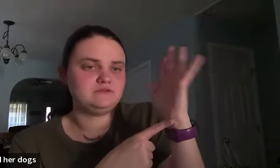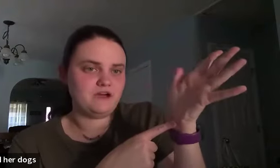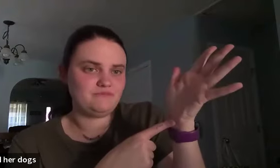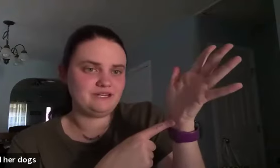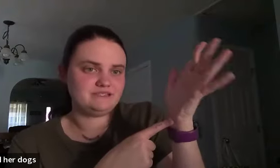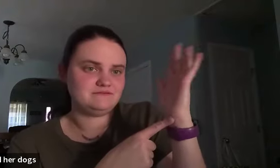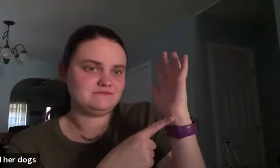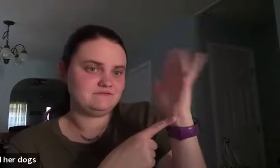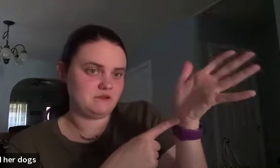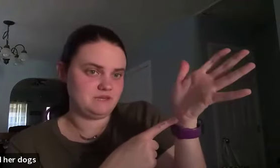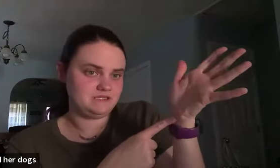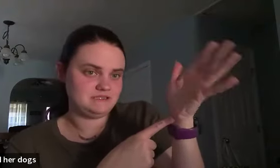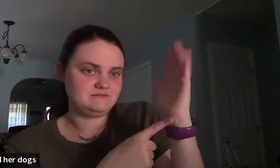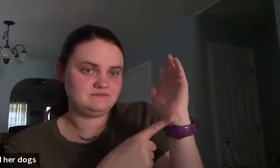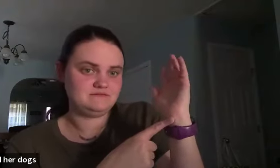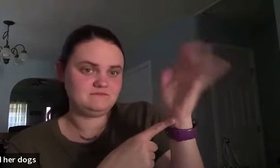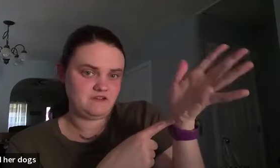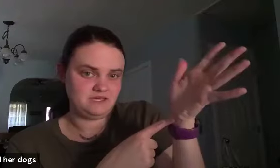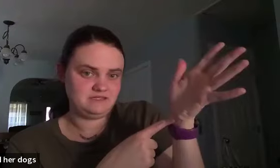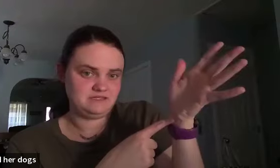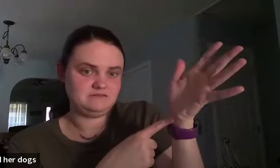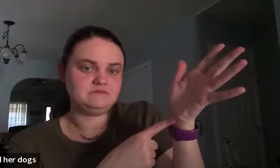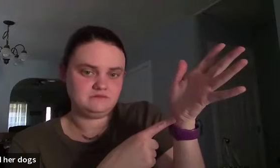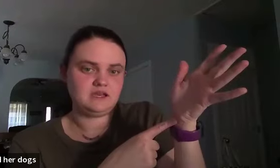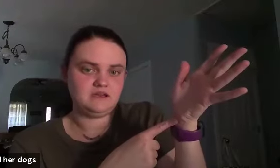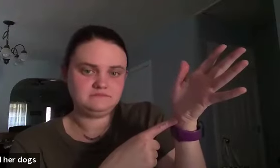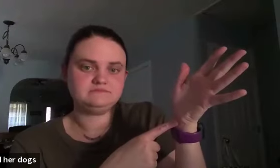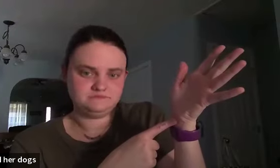do 5 minutes, 5 minutes, 5 minutes. Okay.